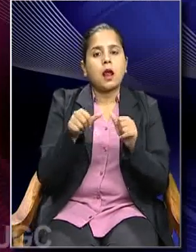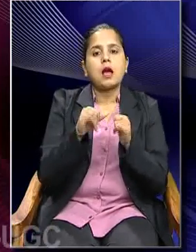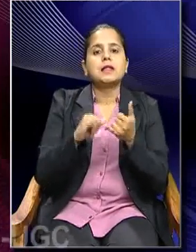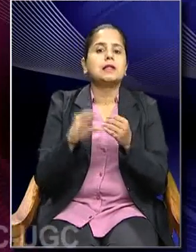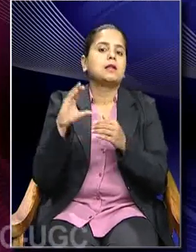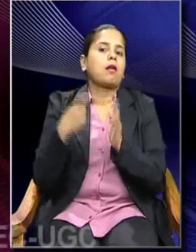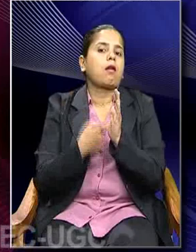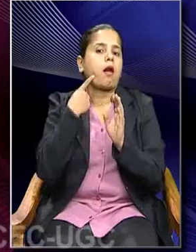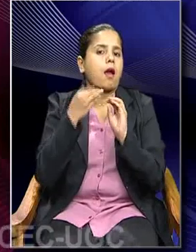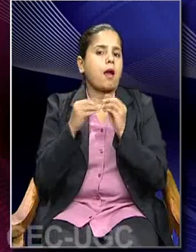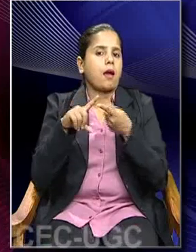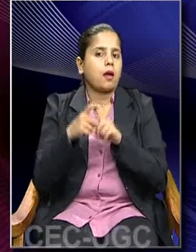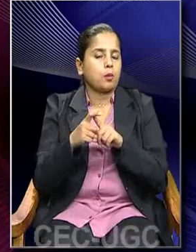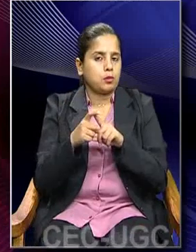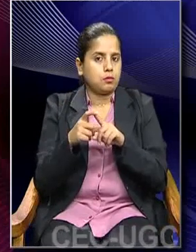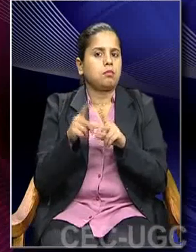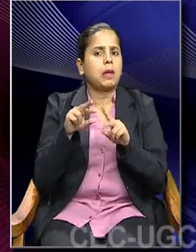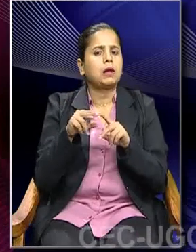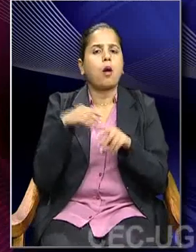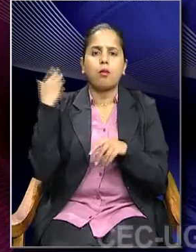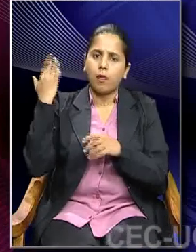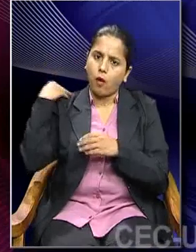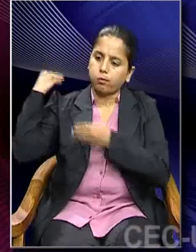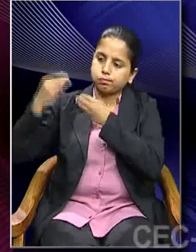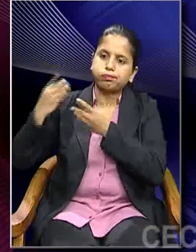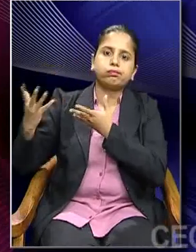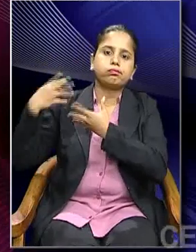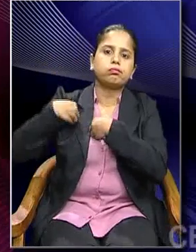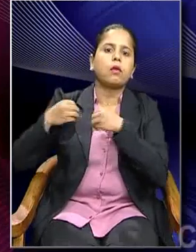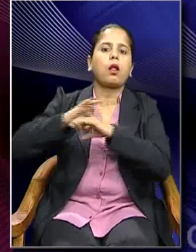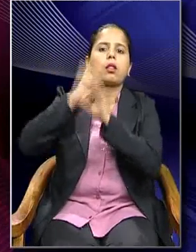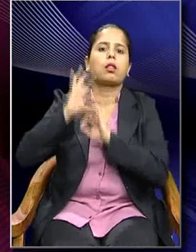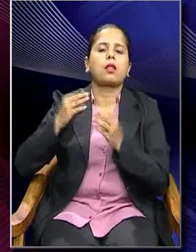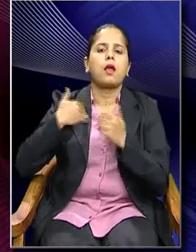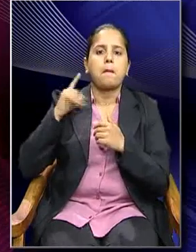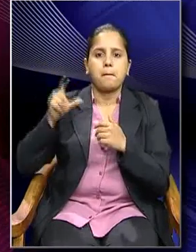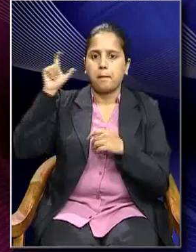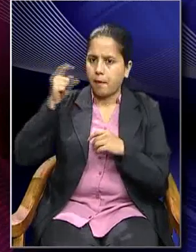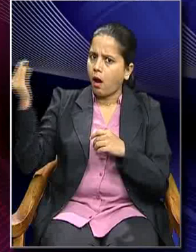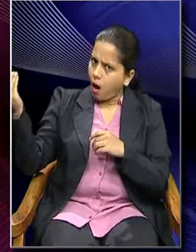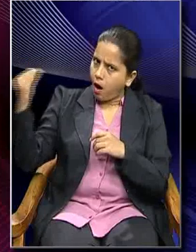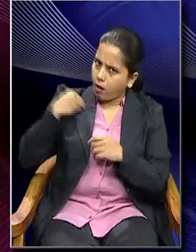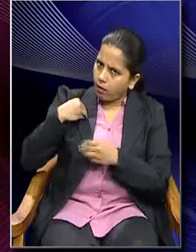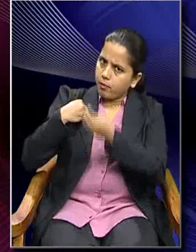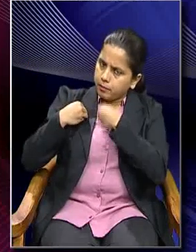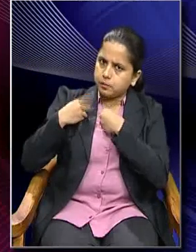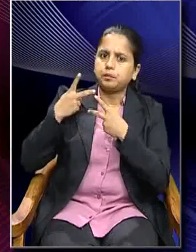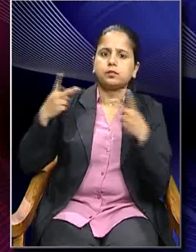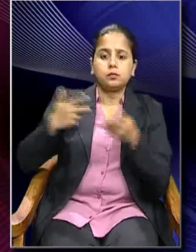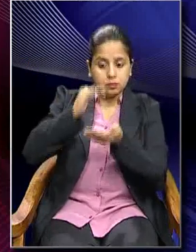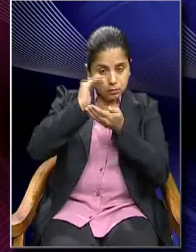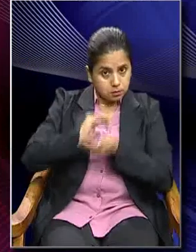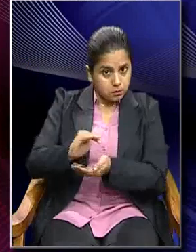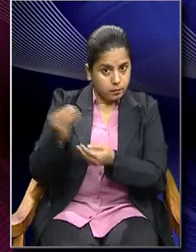status. Now what is ascribed status? It is something which is assigned to individual either at the time of